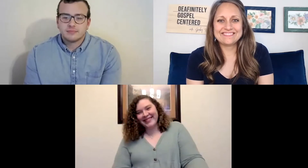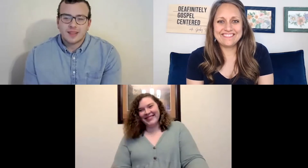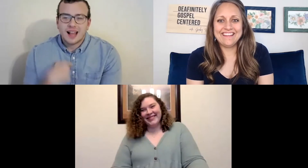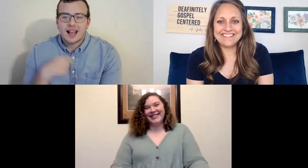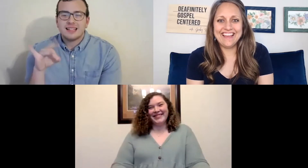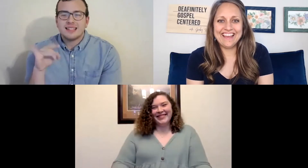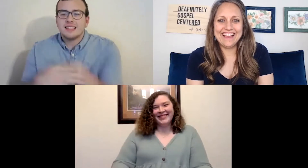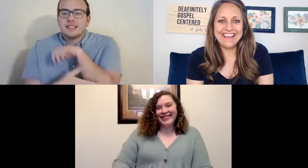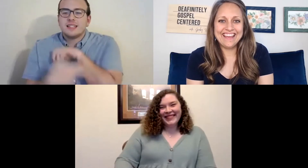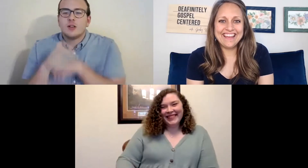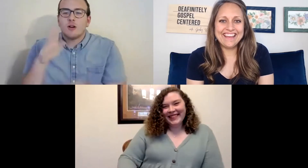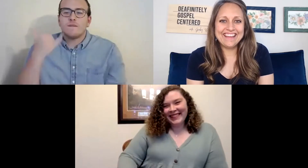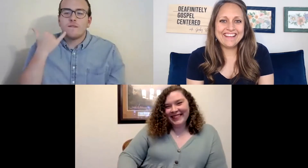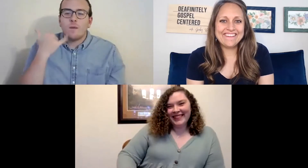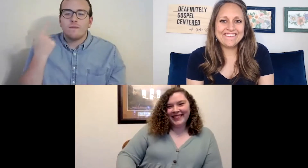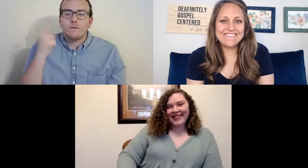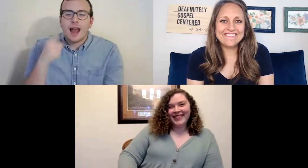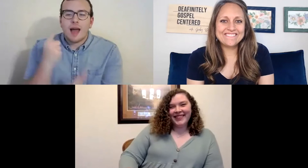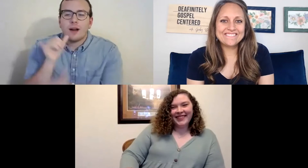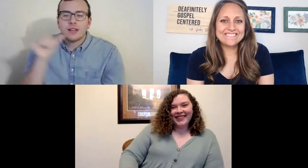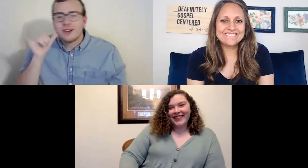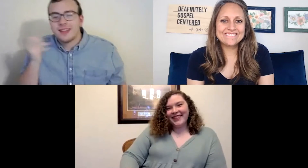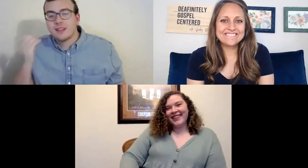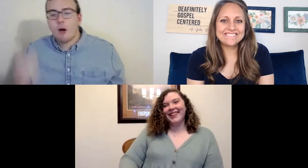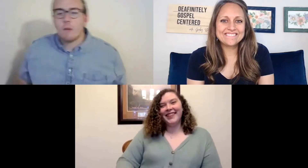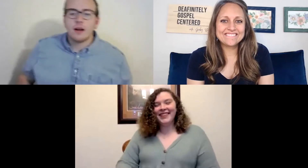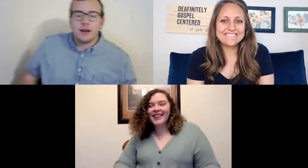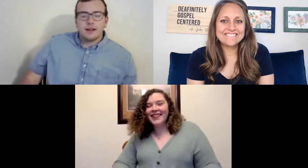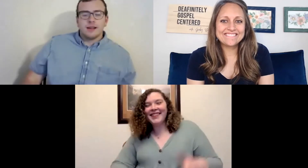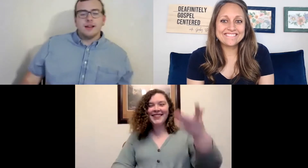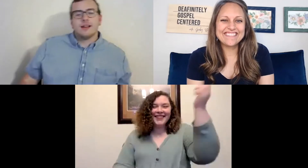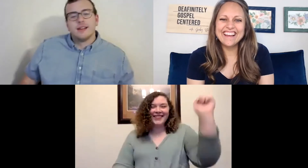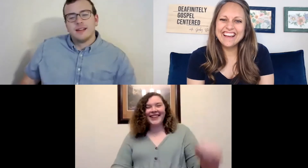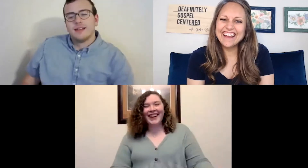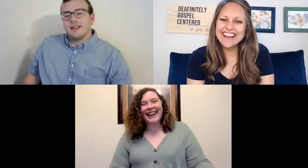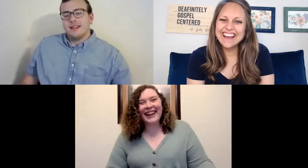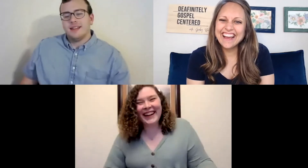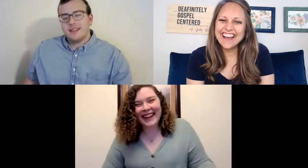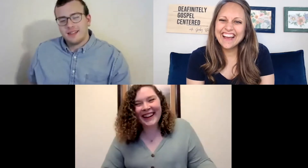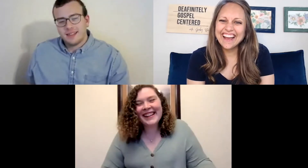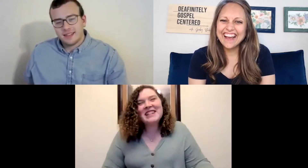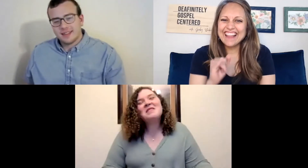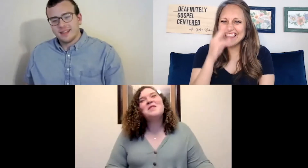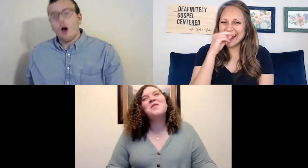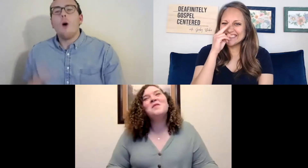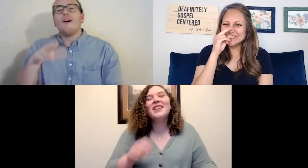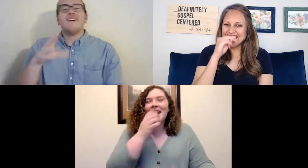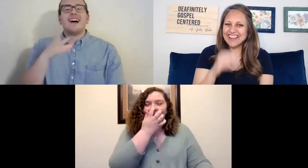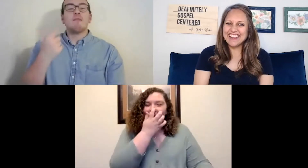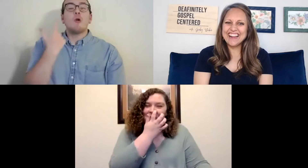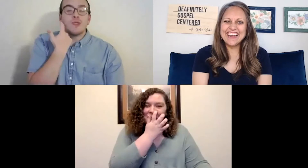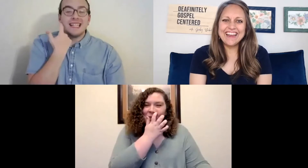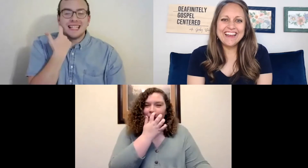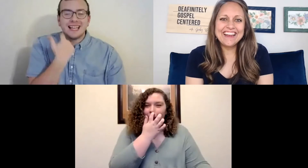an hour yesterday. that so relationship, for the most part. And like more recently, we went out Right, to eat right. for Mother's Day